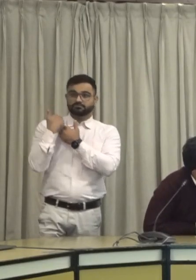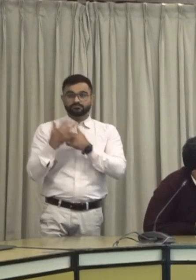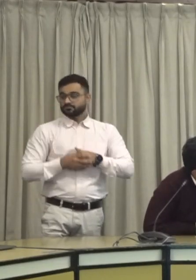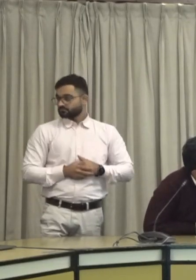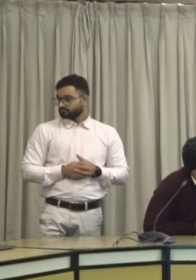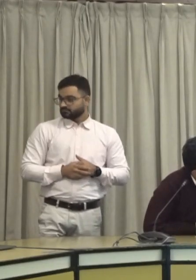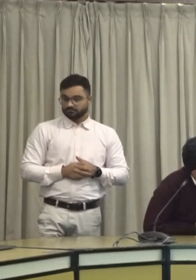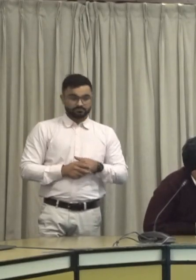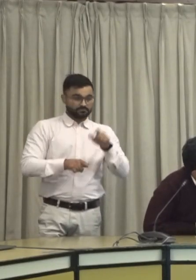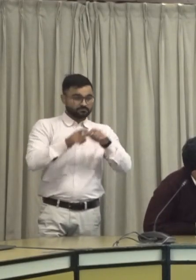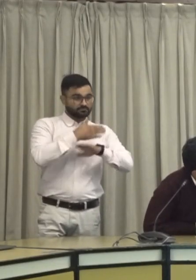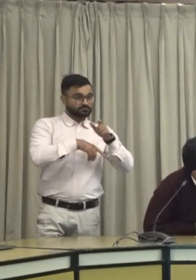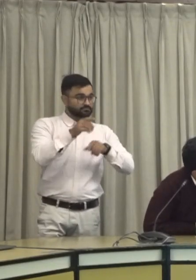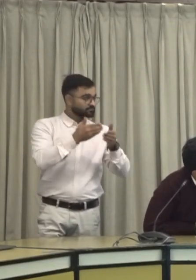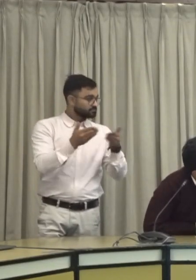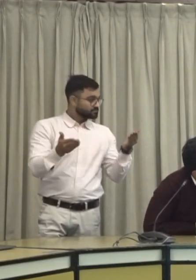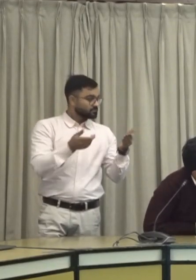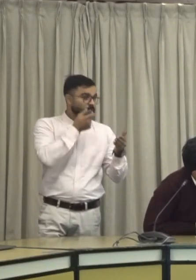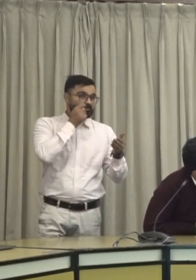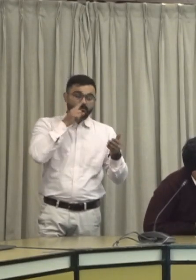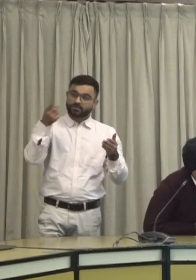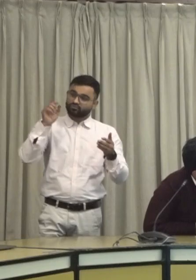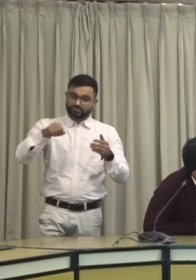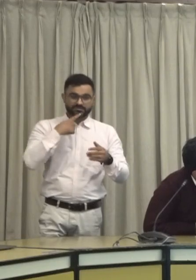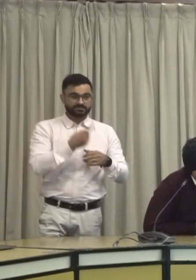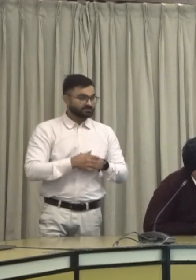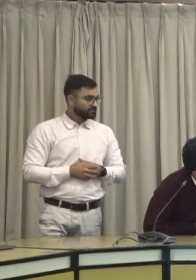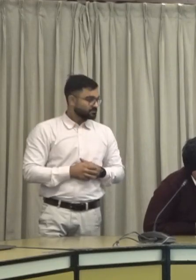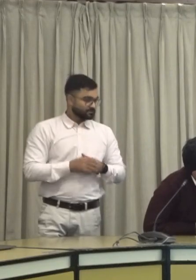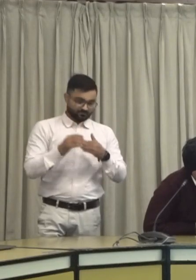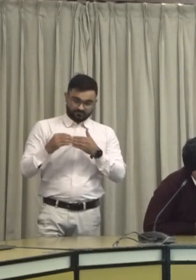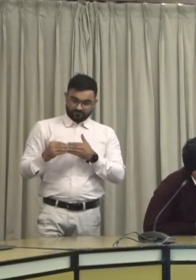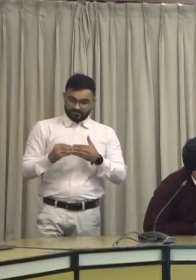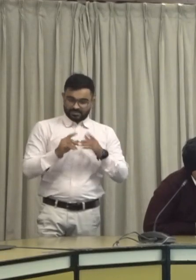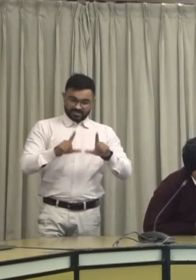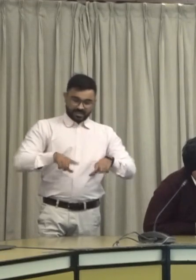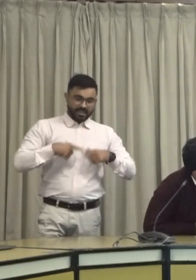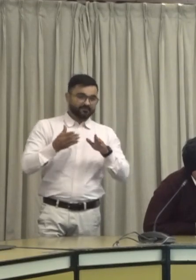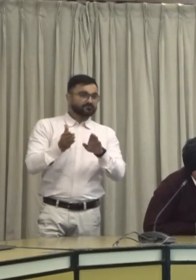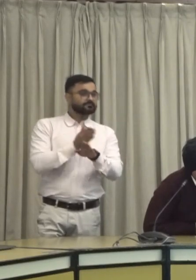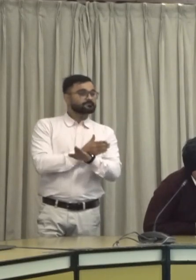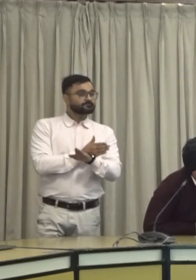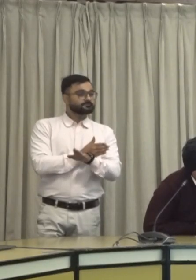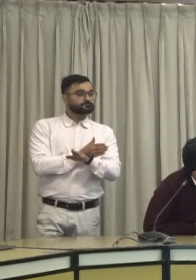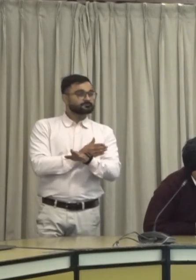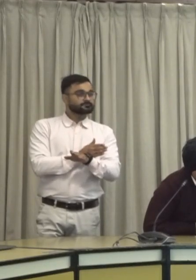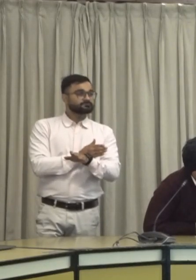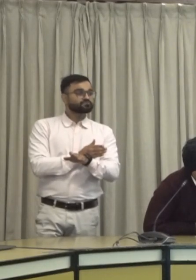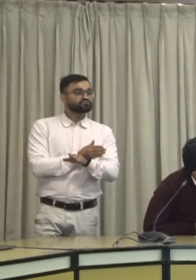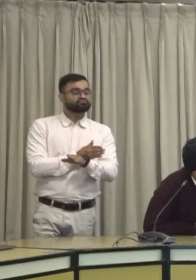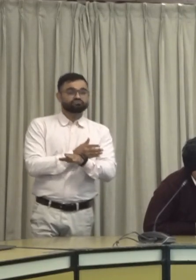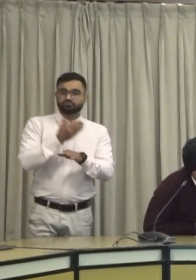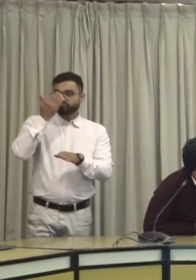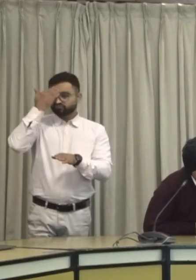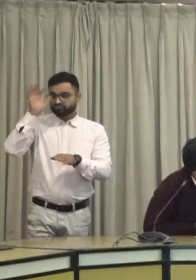responsible. People with disabilities, the parents have said, yes, they're leading a wretched life before. They